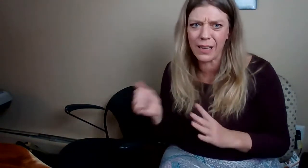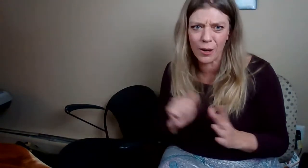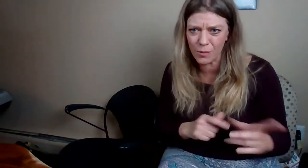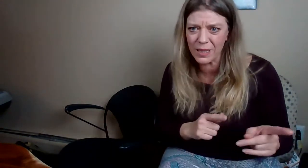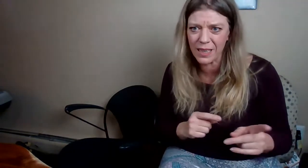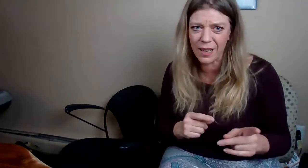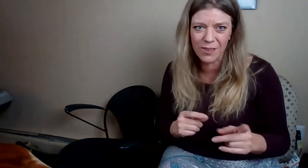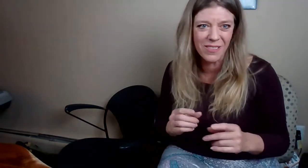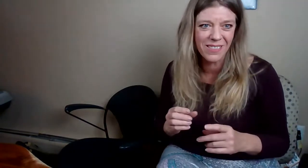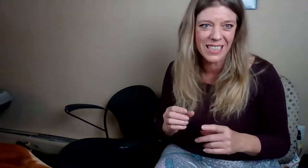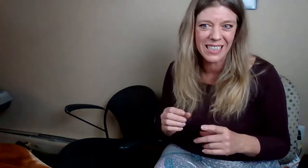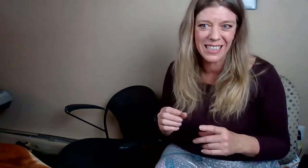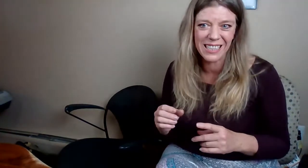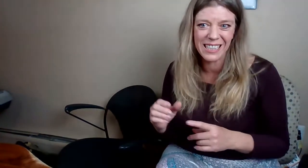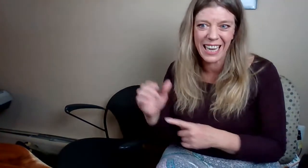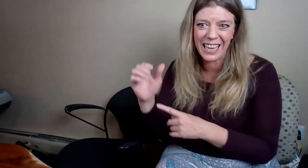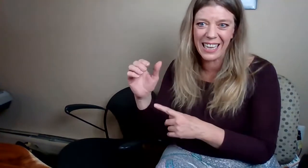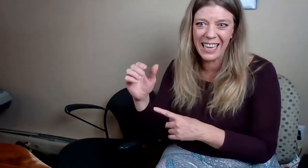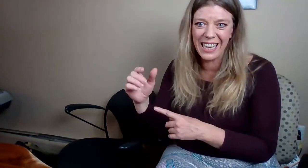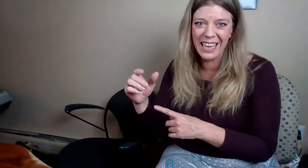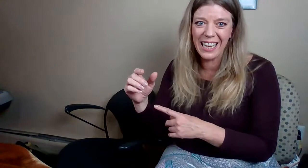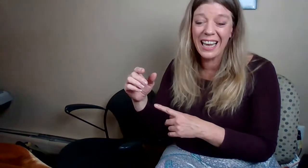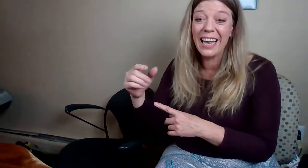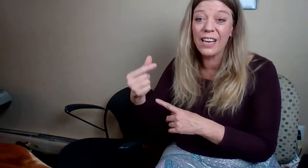ago. So, yeah.